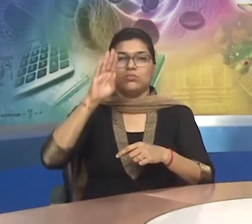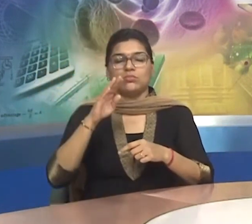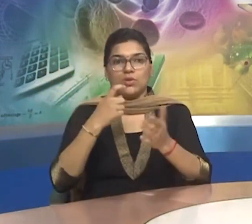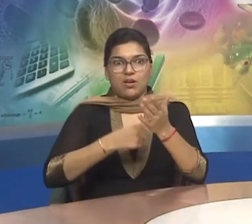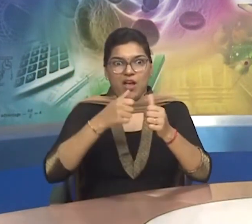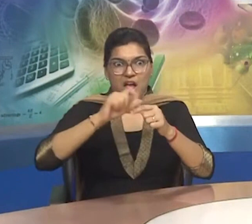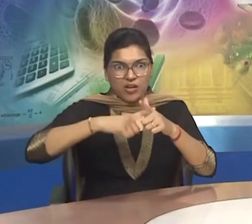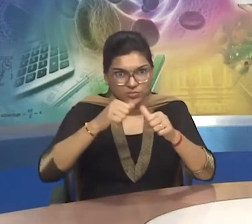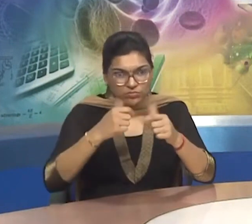those fields.